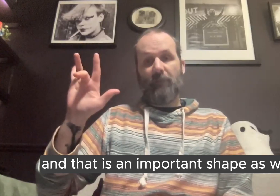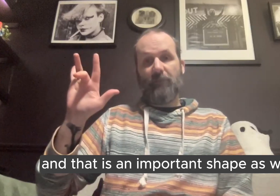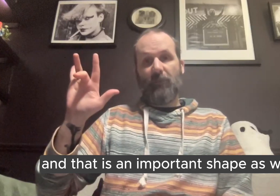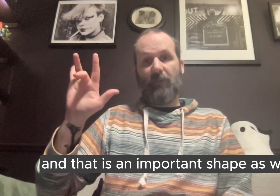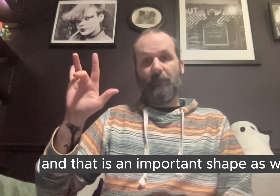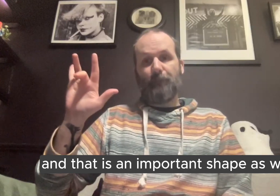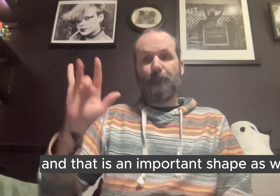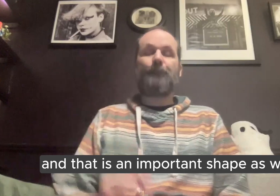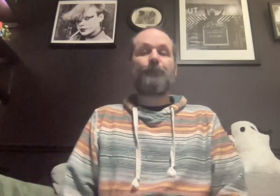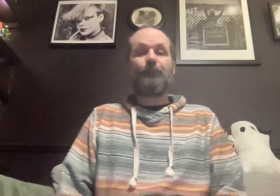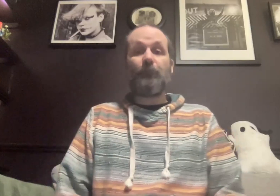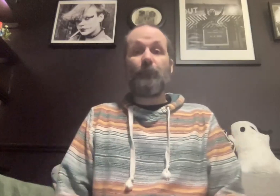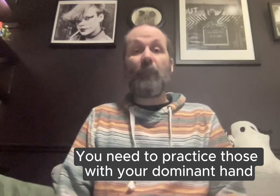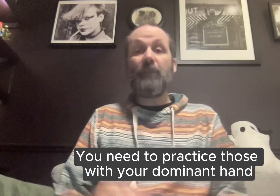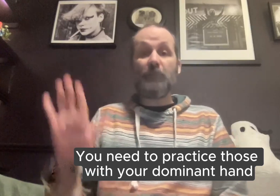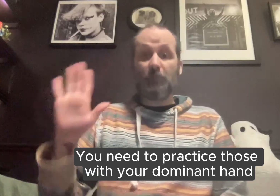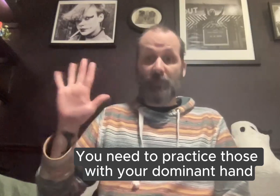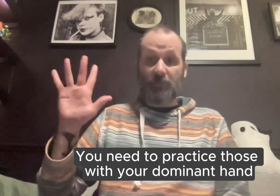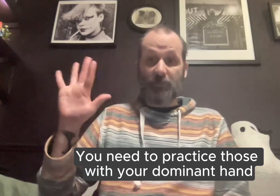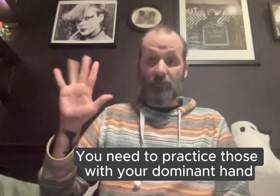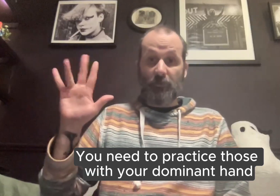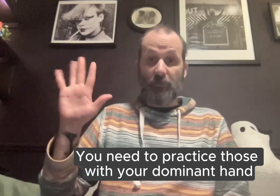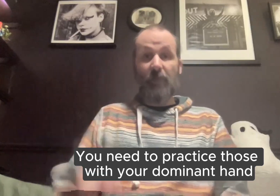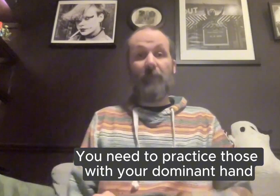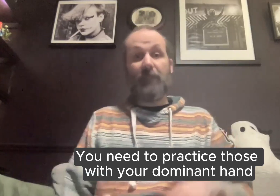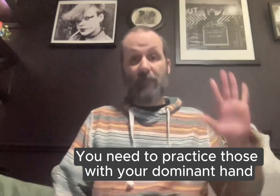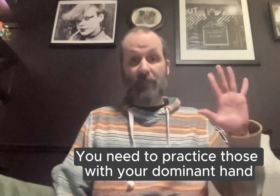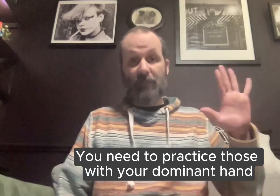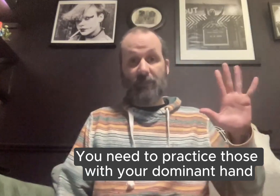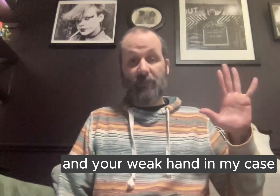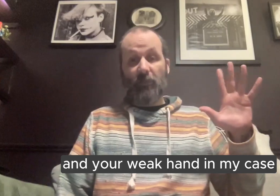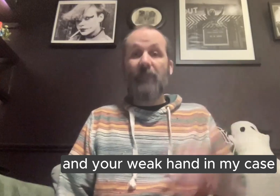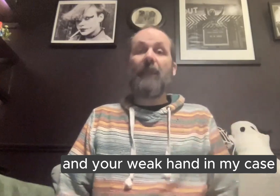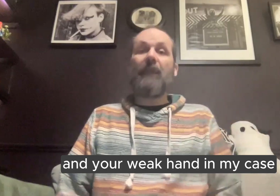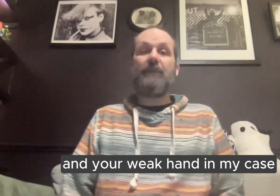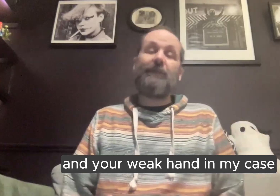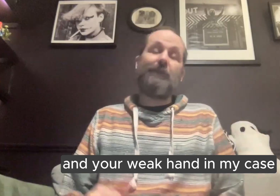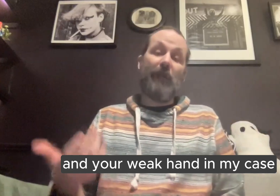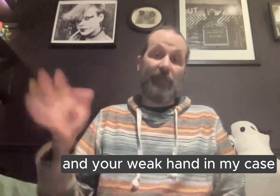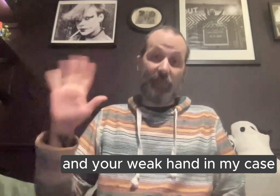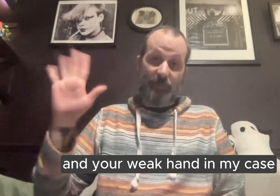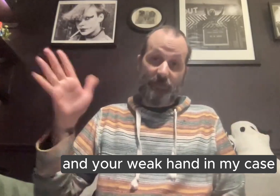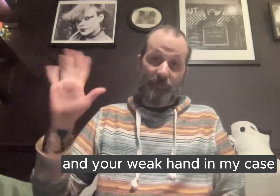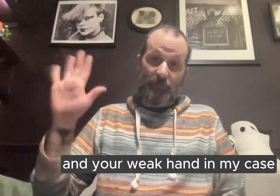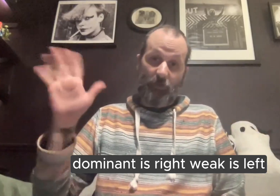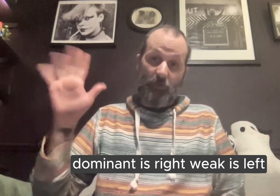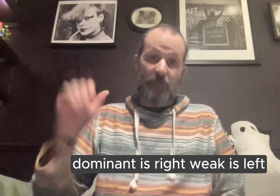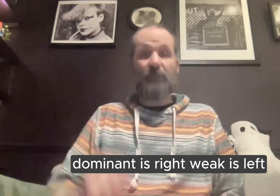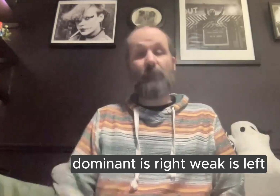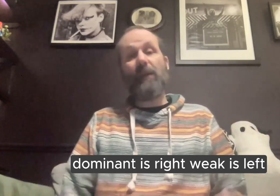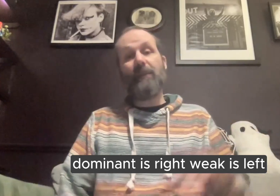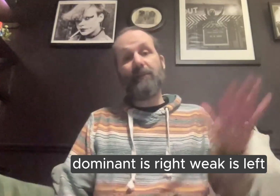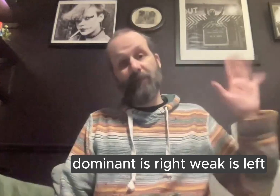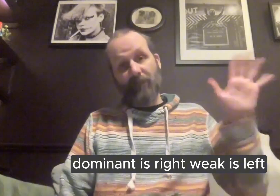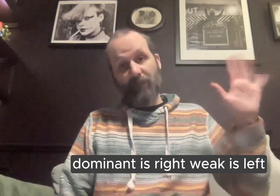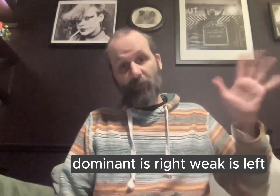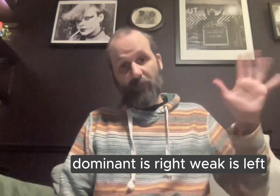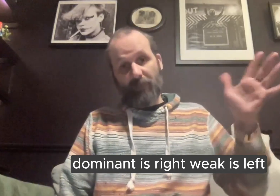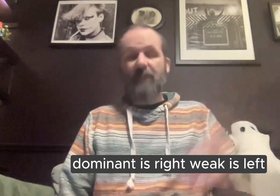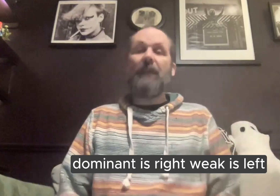as well. You need to practice those with your dominant hand and your weak hand. In my case, dominant is right, weak is